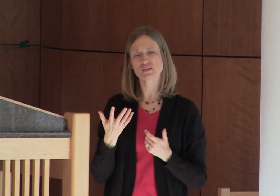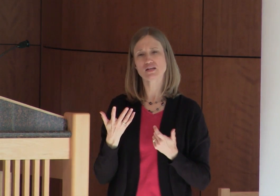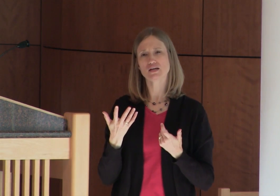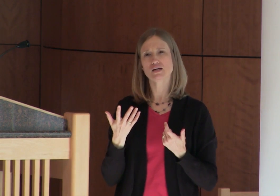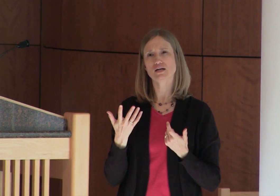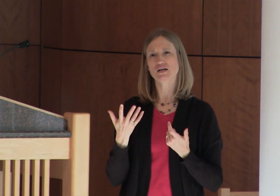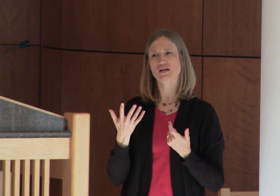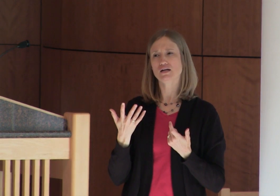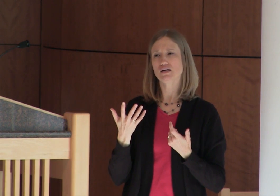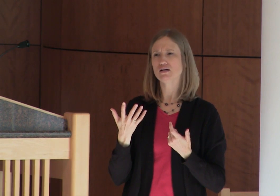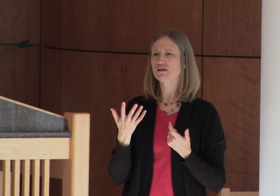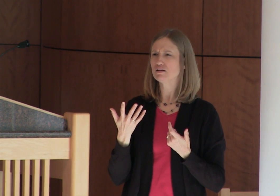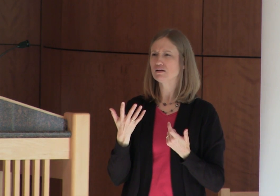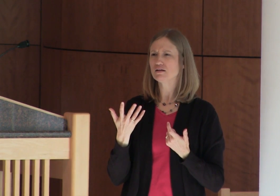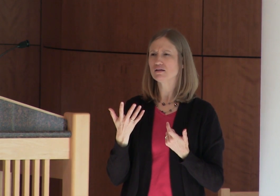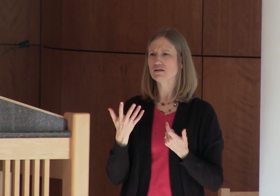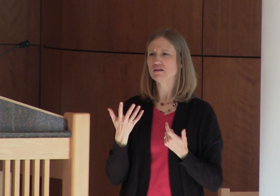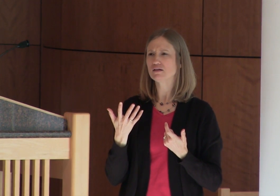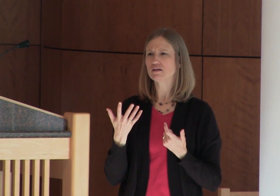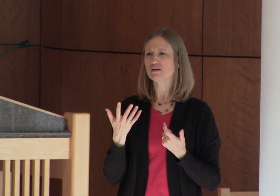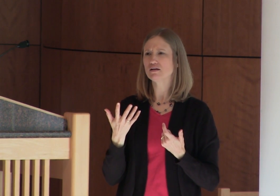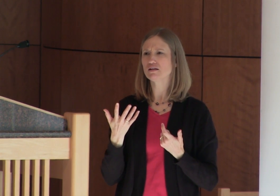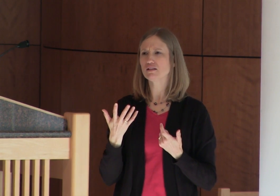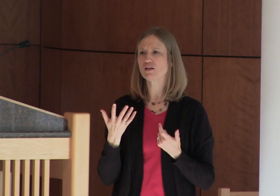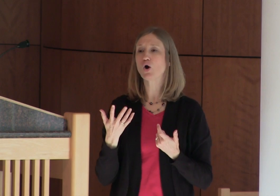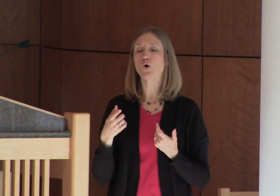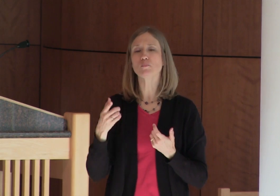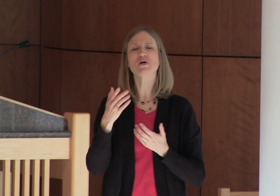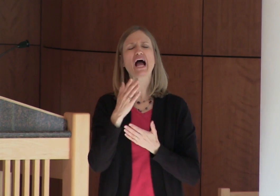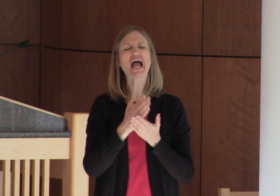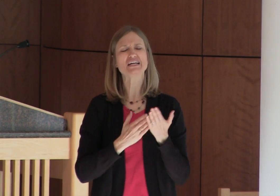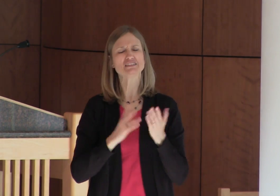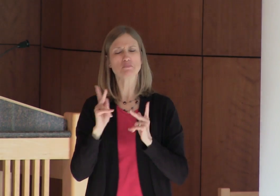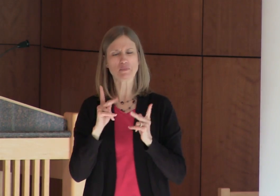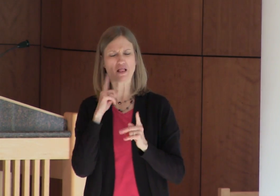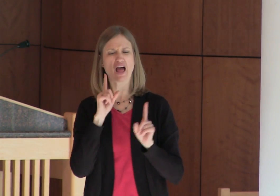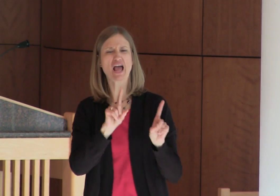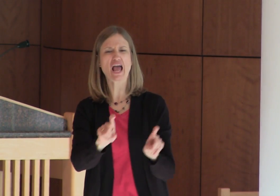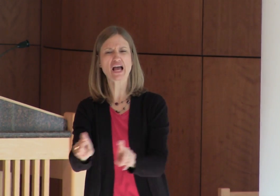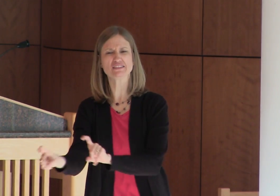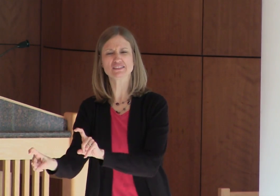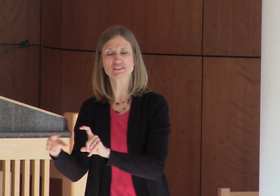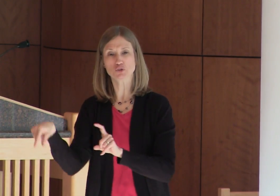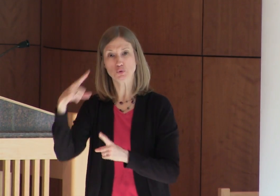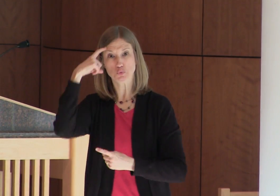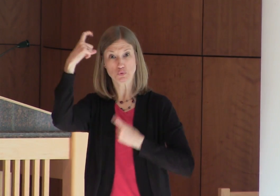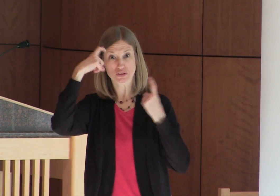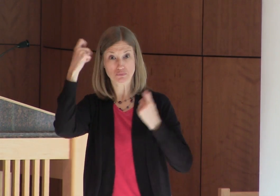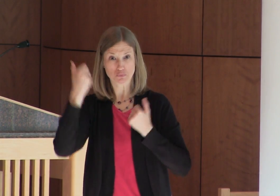their opinion if they thought I was seeing visions or dreaming dreams, you know, which category. And they said, "Paul, you don't want to know."